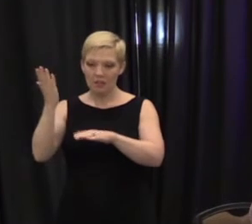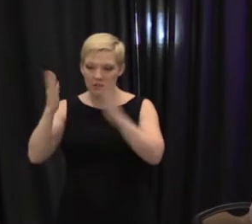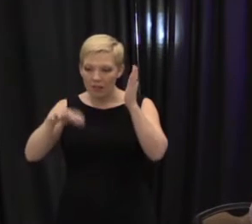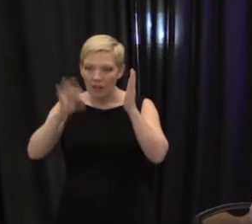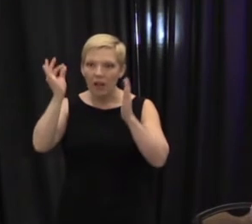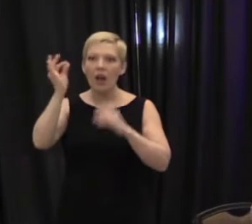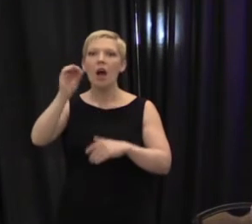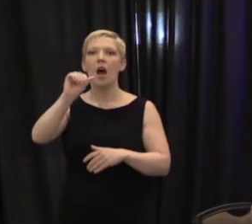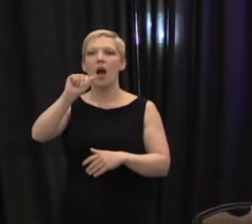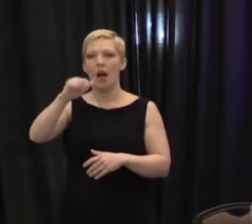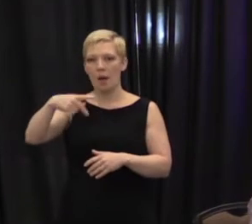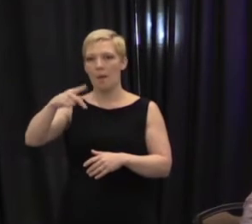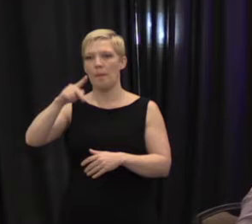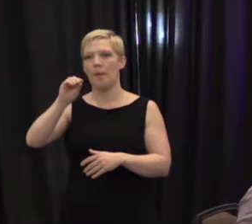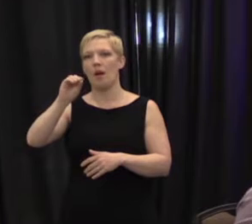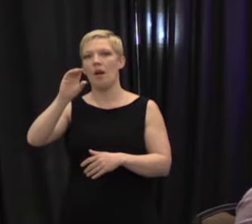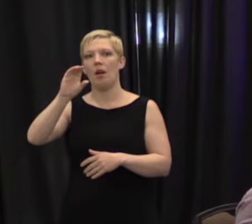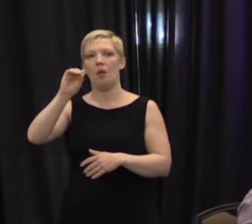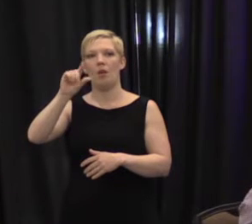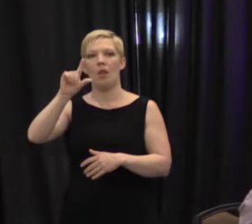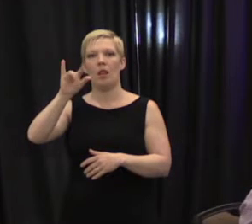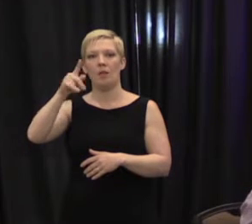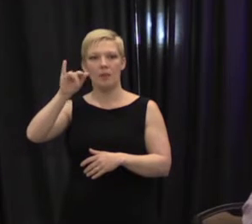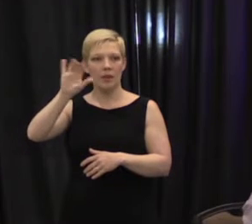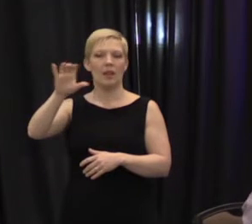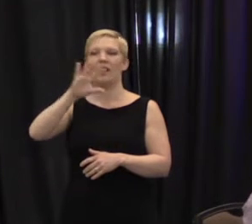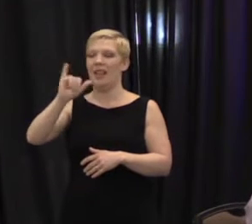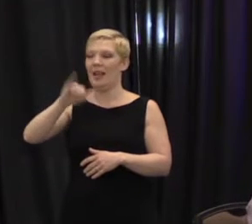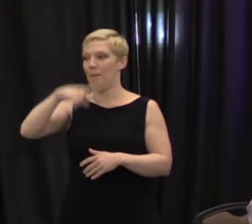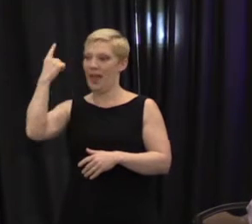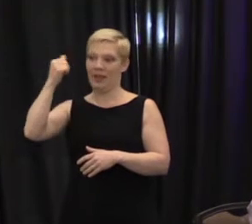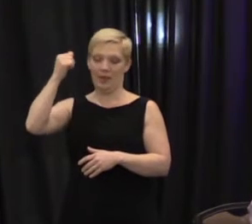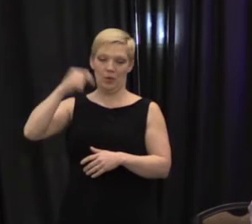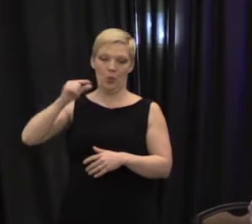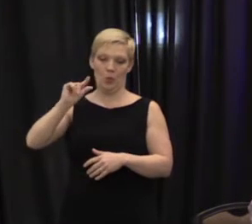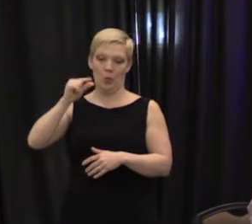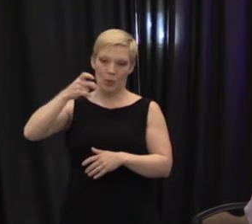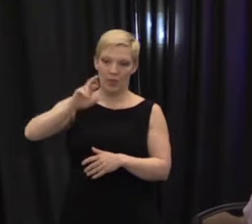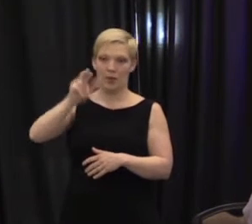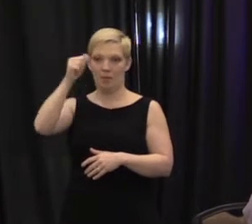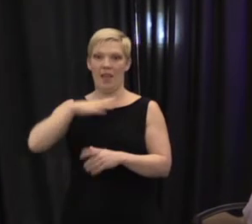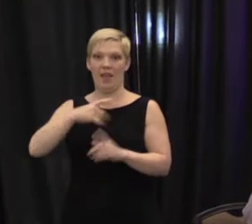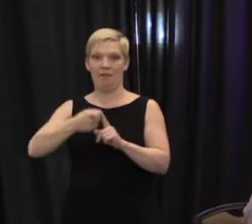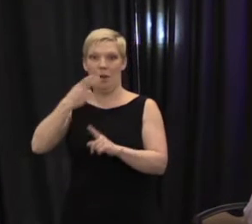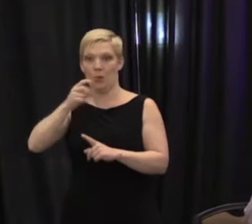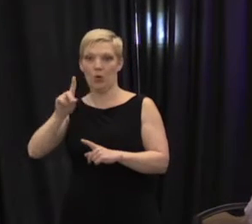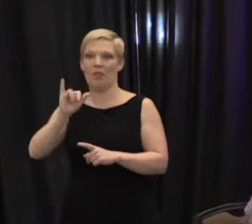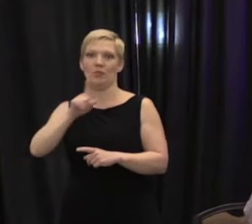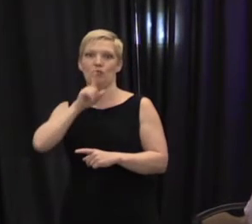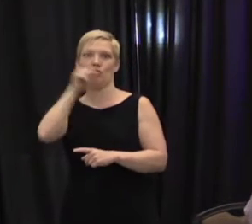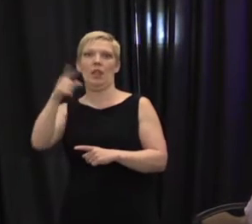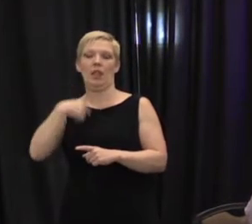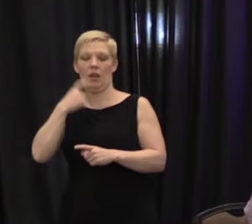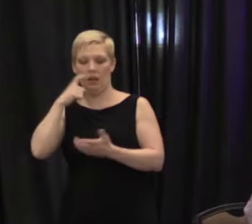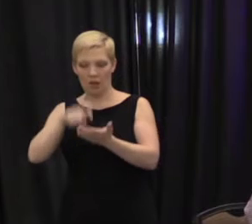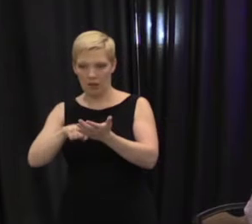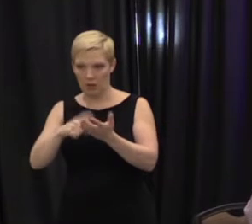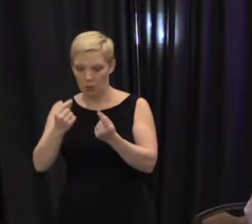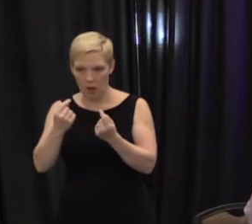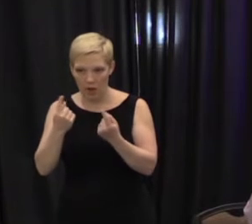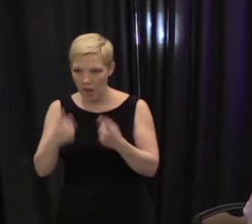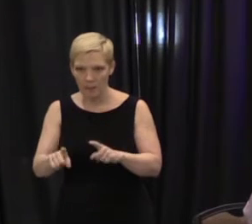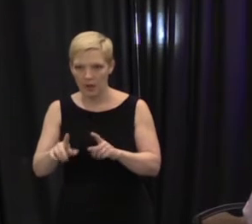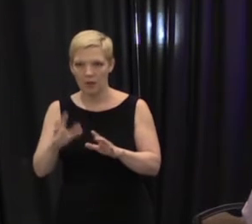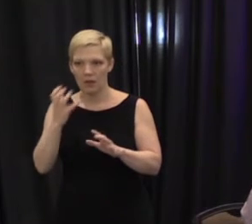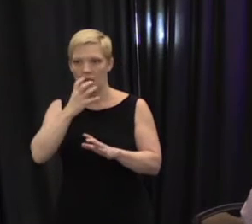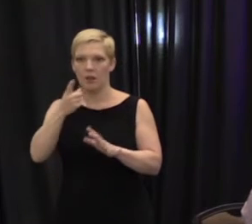that took shape that many of us as a black queer man from the hood knew was always real. And so for me, as